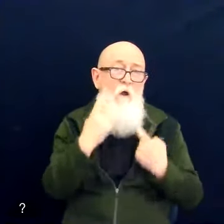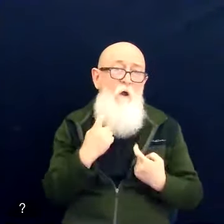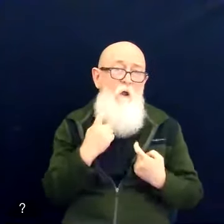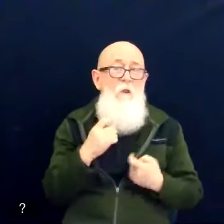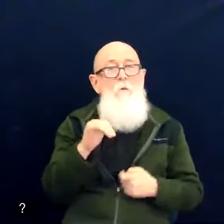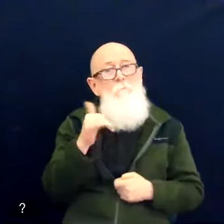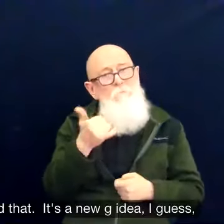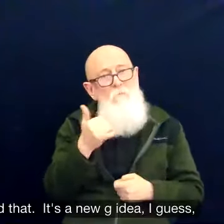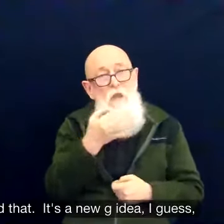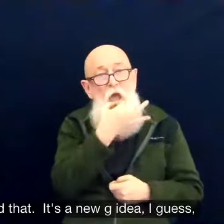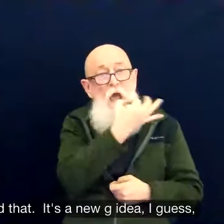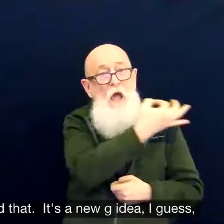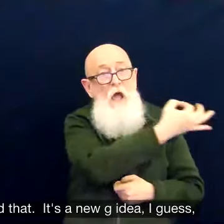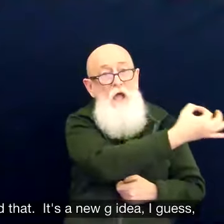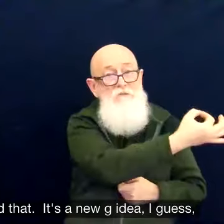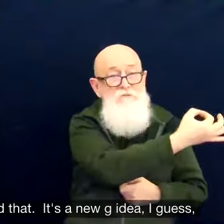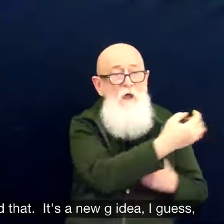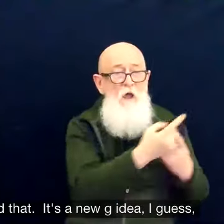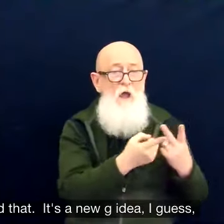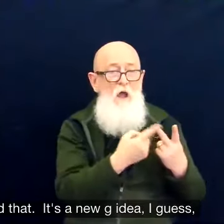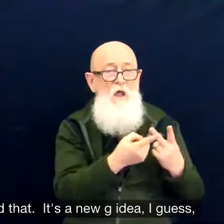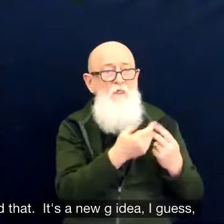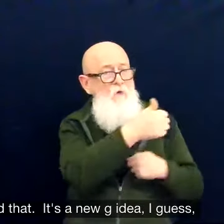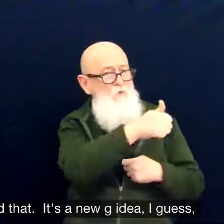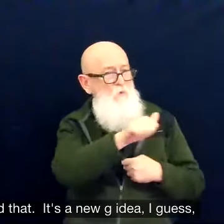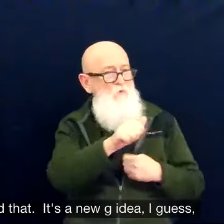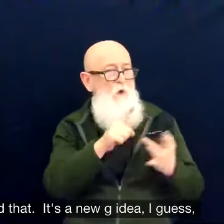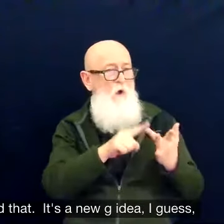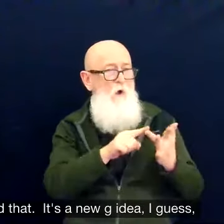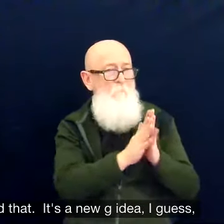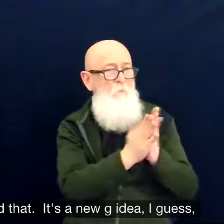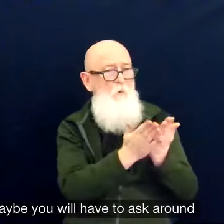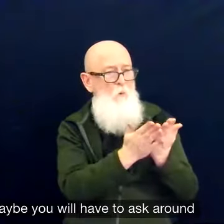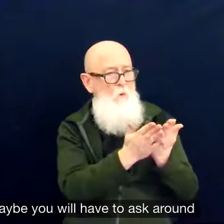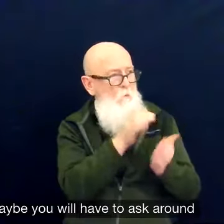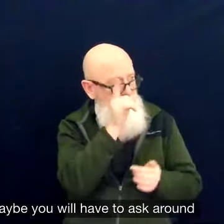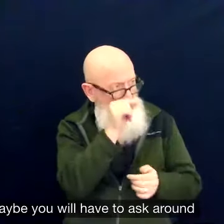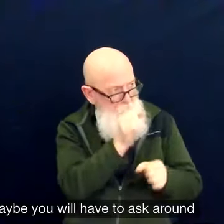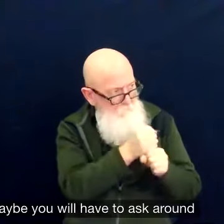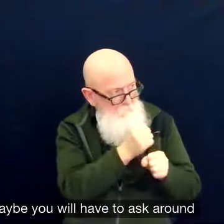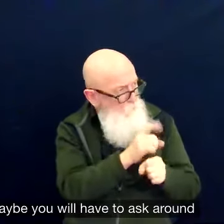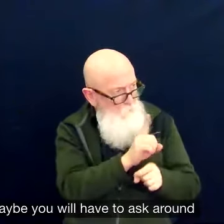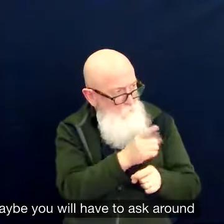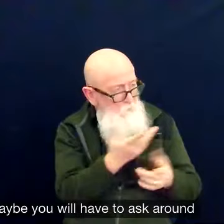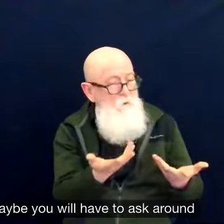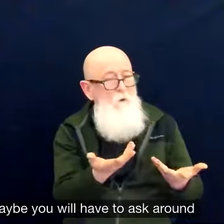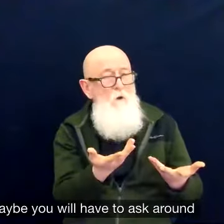around people who use that type of information and ask whether they can access it or not.